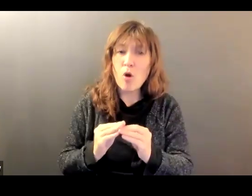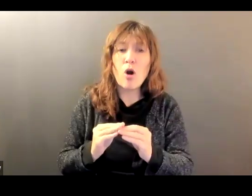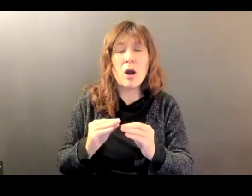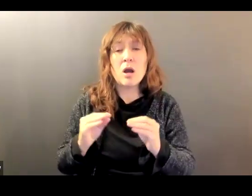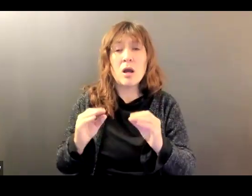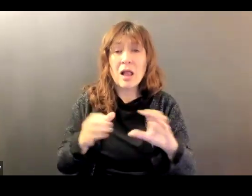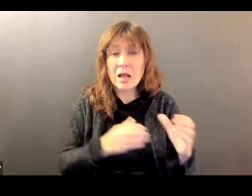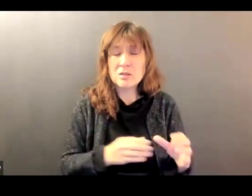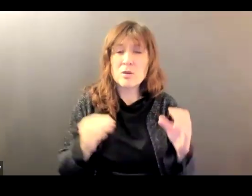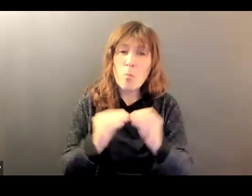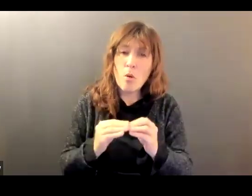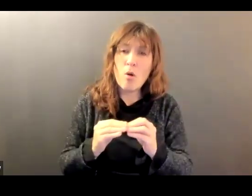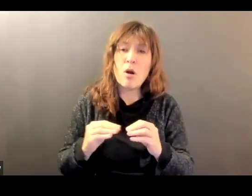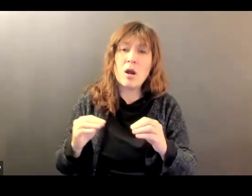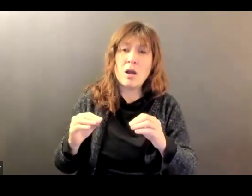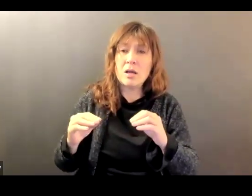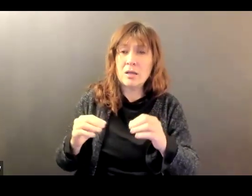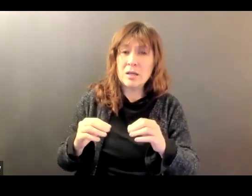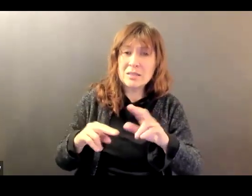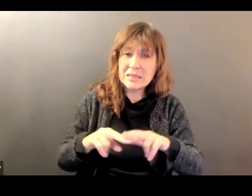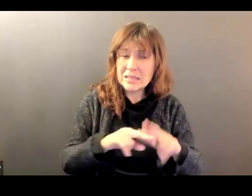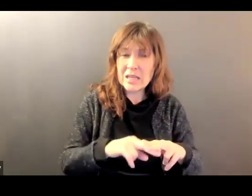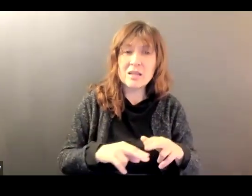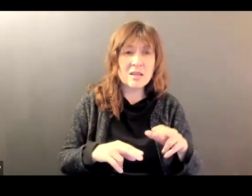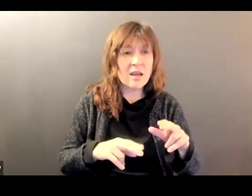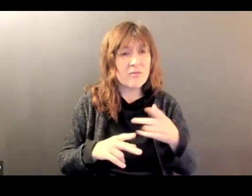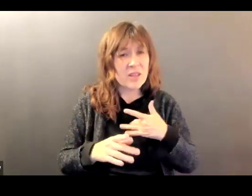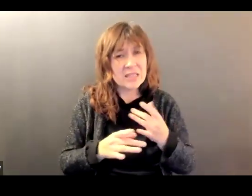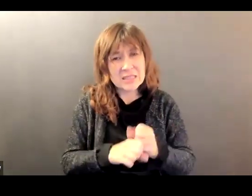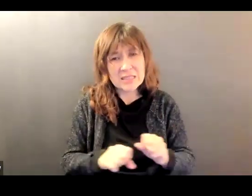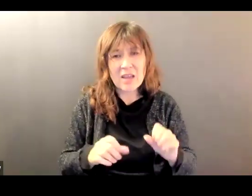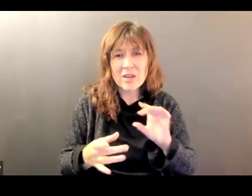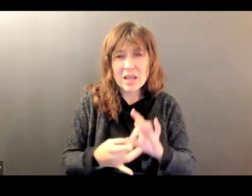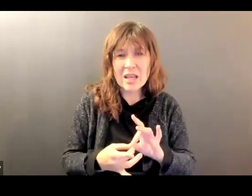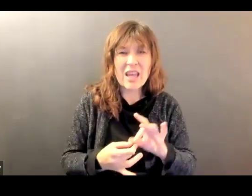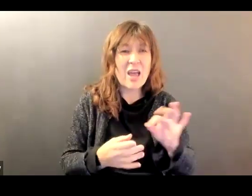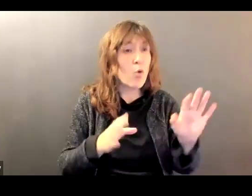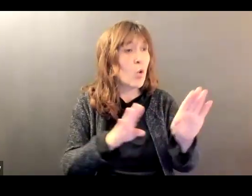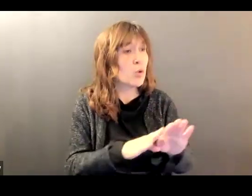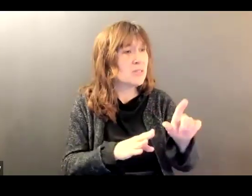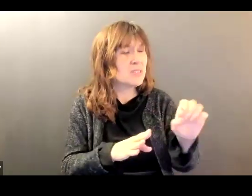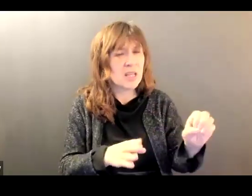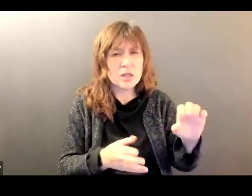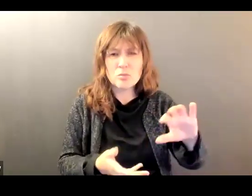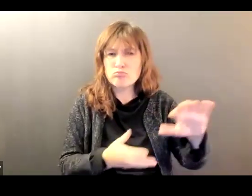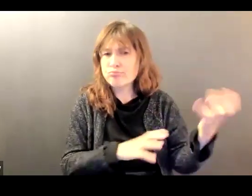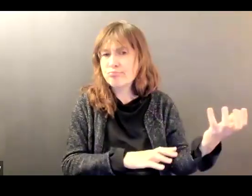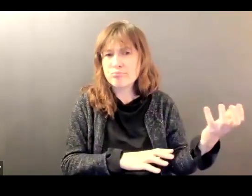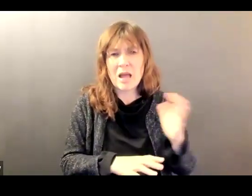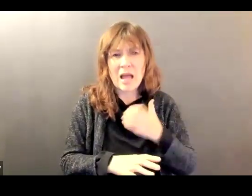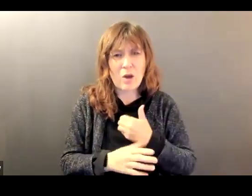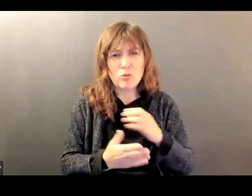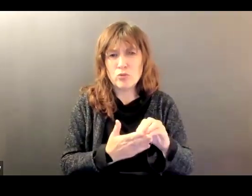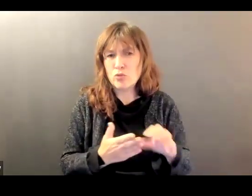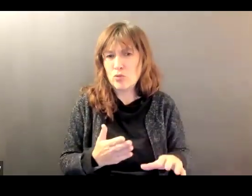to keep their children in a community where they feel safe and connected. Closing a school like ours is disruptive to students in the district that